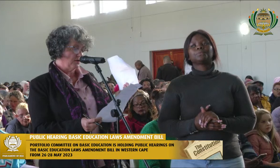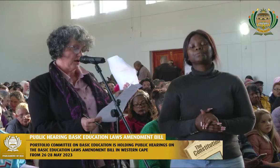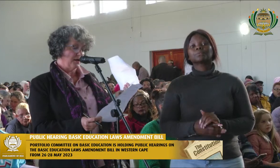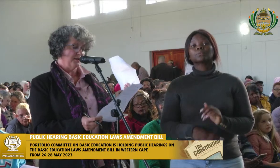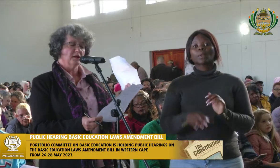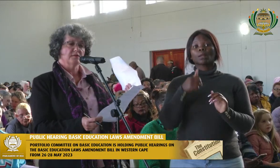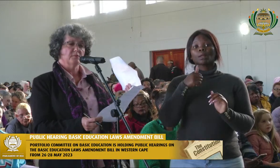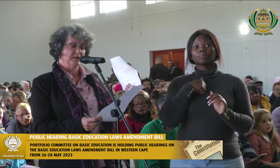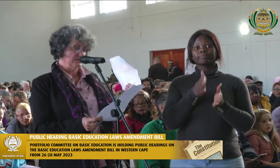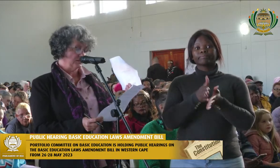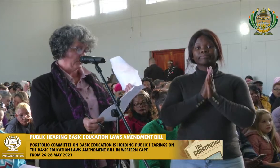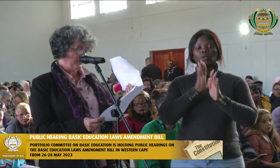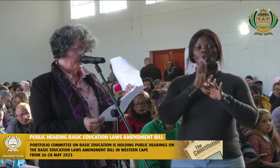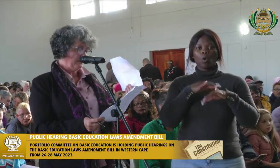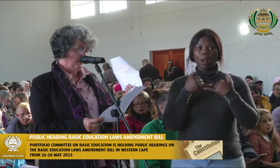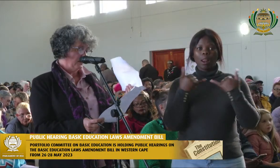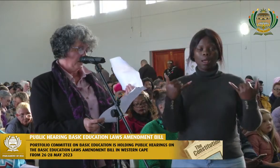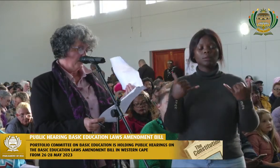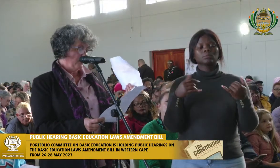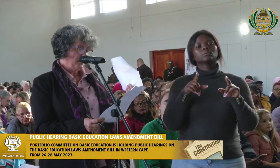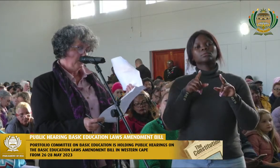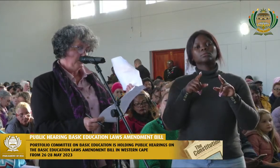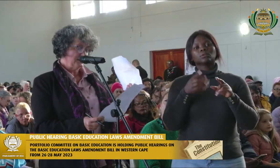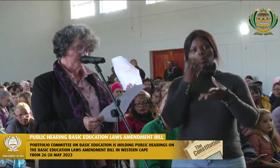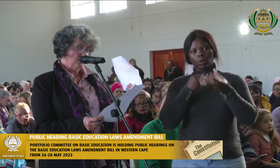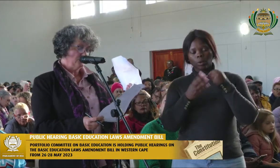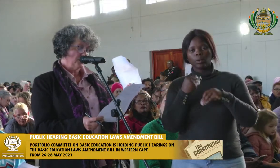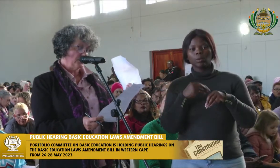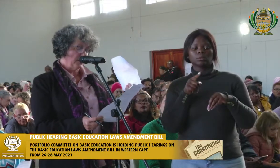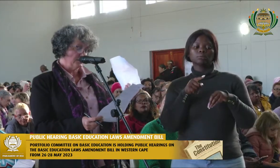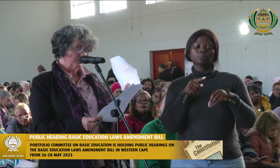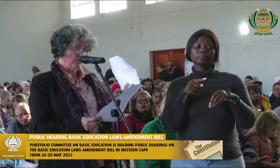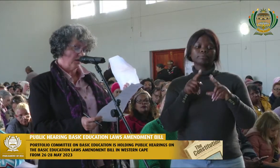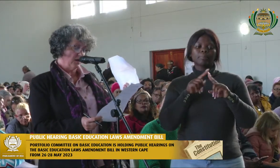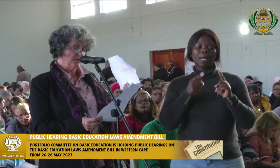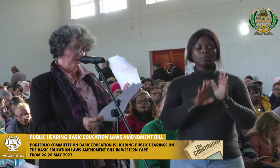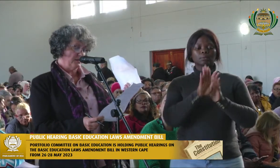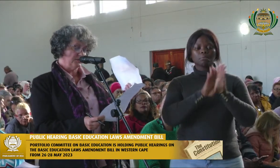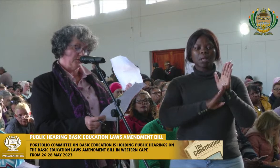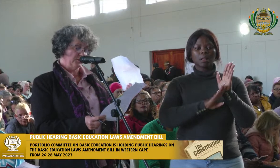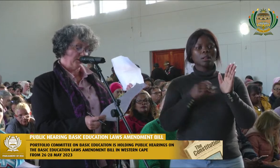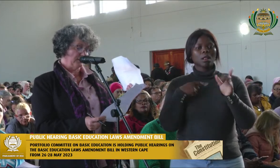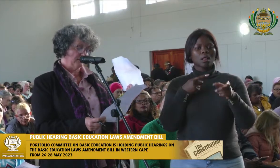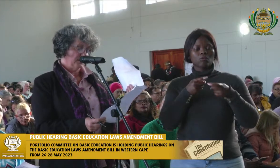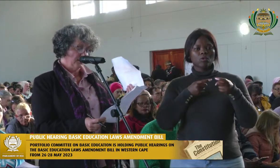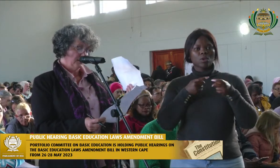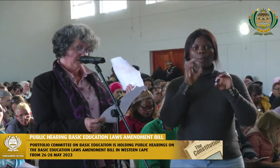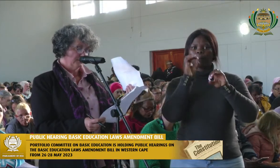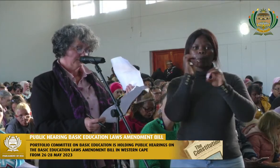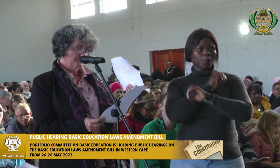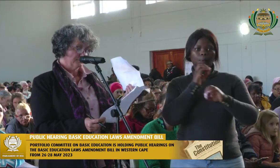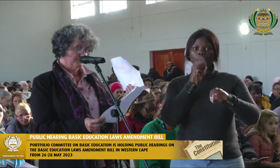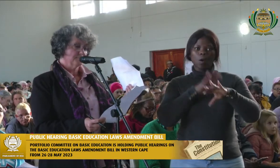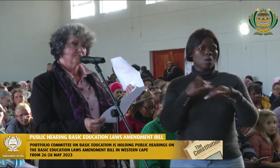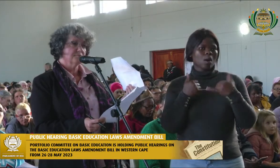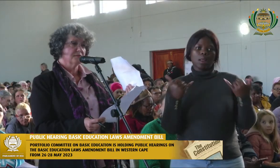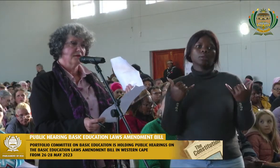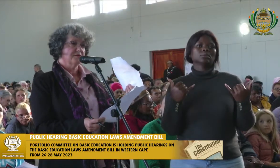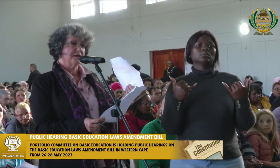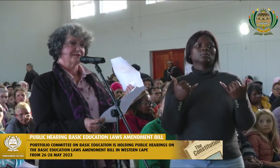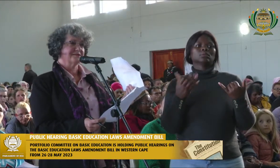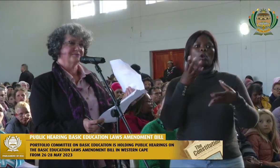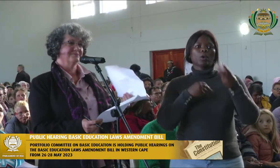is online and the blended learning. The Bella Bill does not regulate online and blended learning. Your time is up, ma'am.